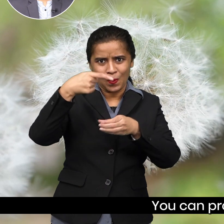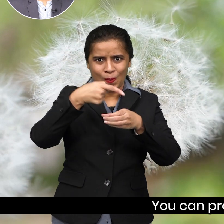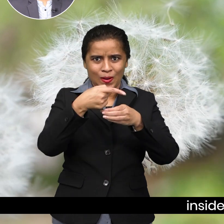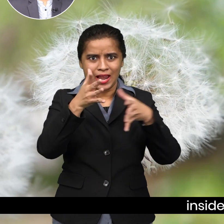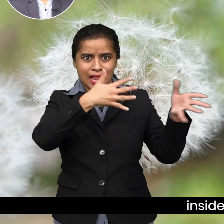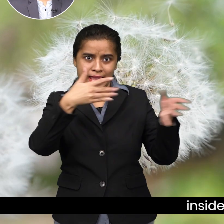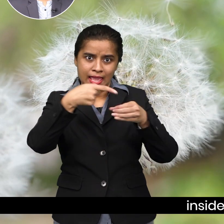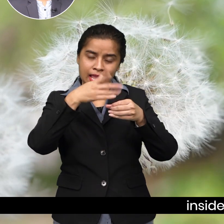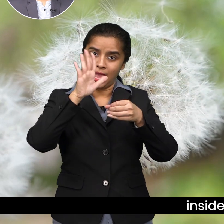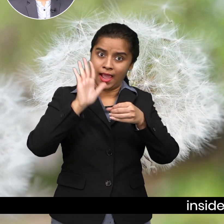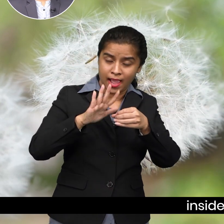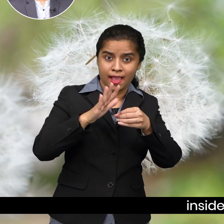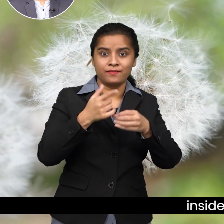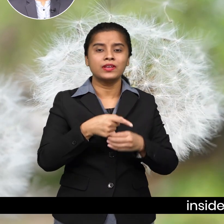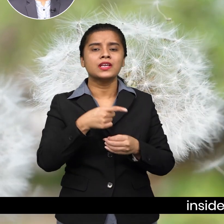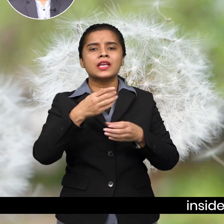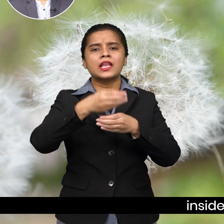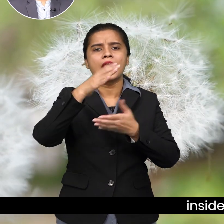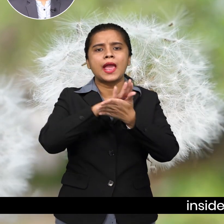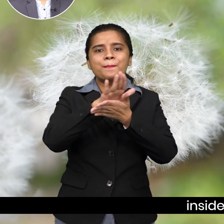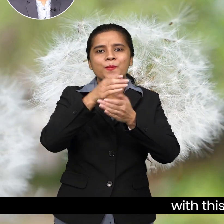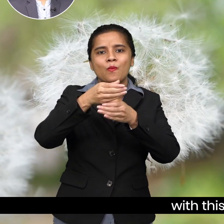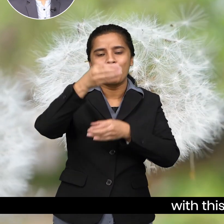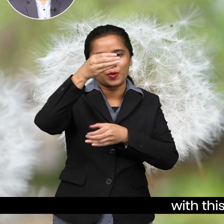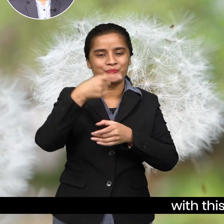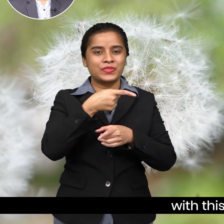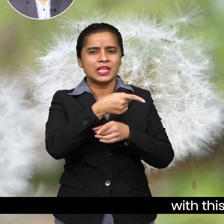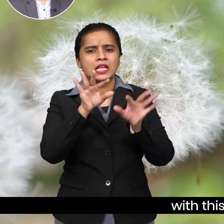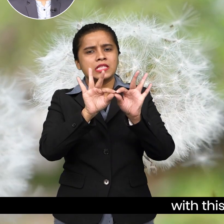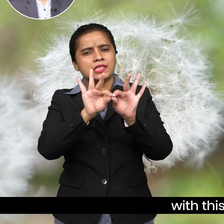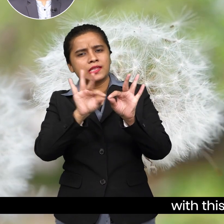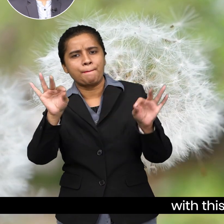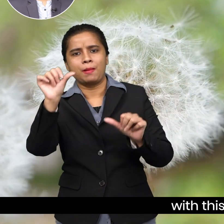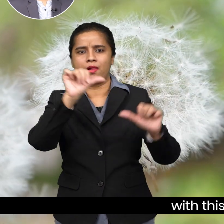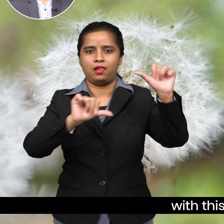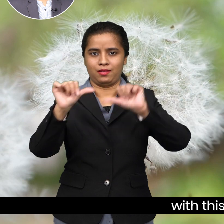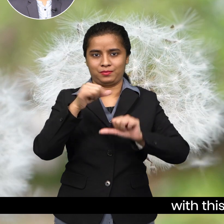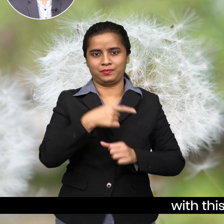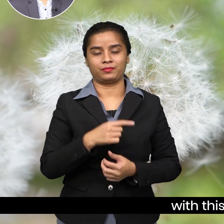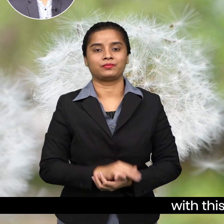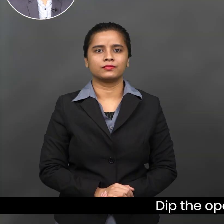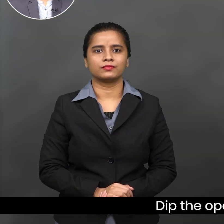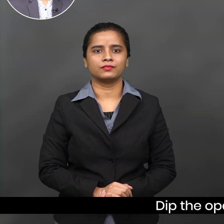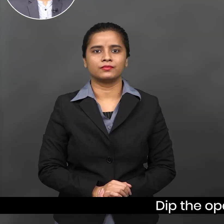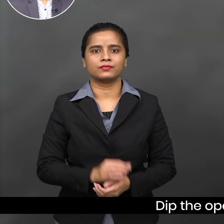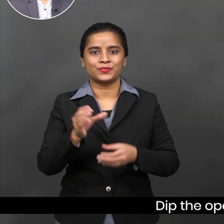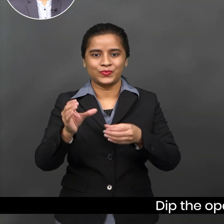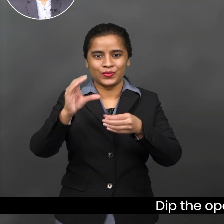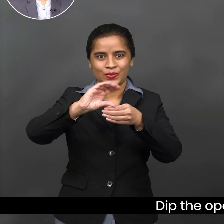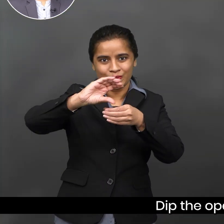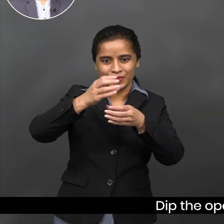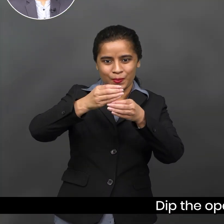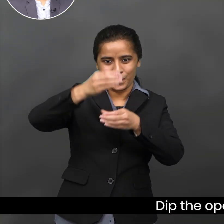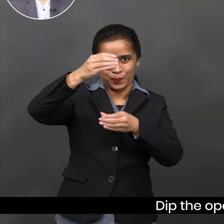air inside the empty bottle with this simple experiment. Dip the